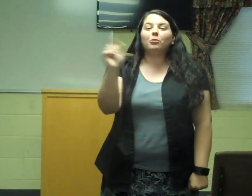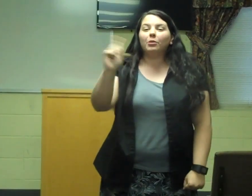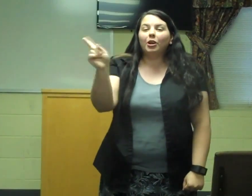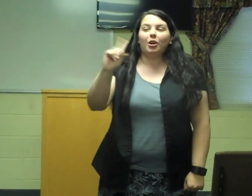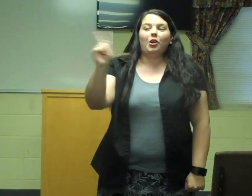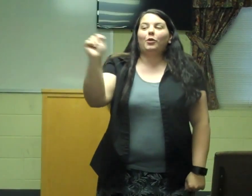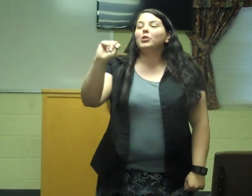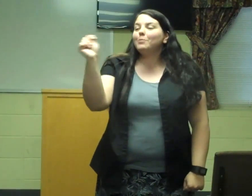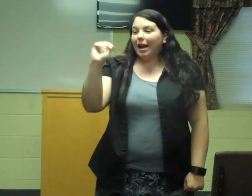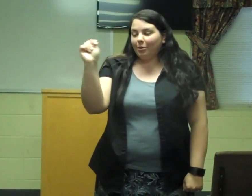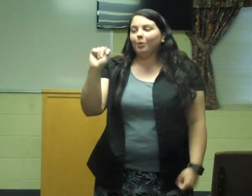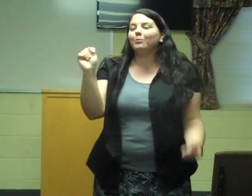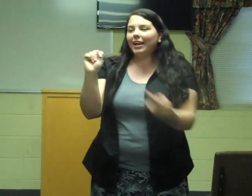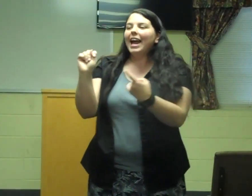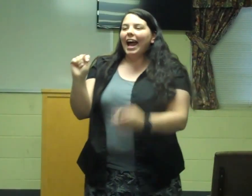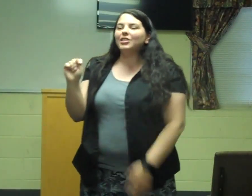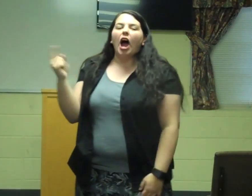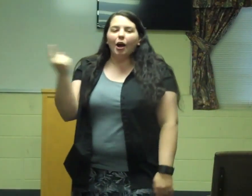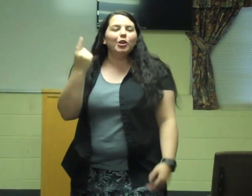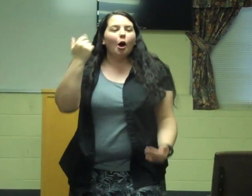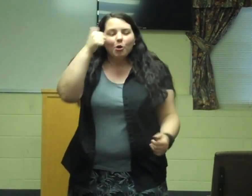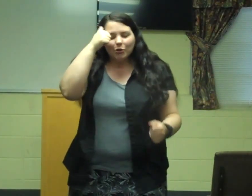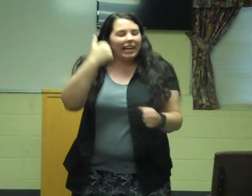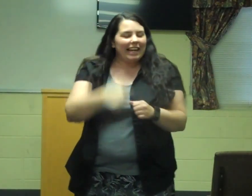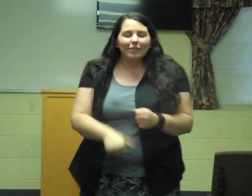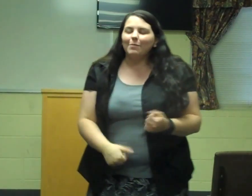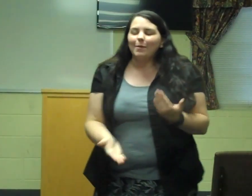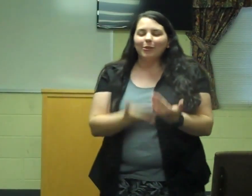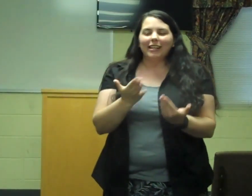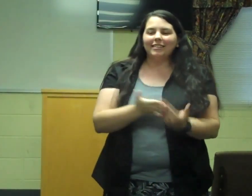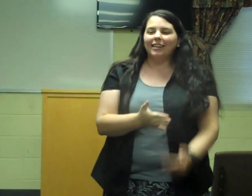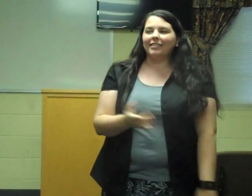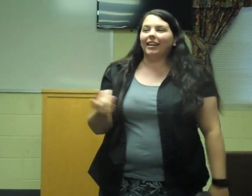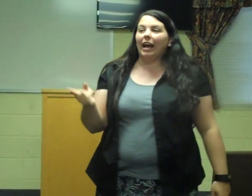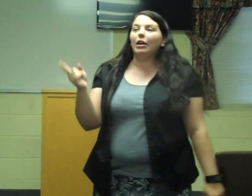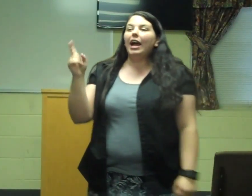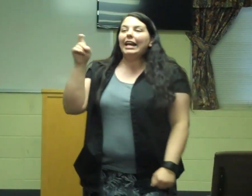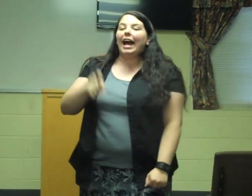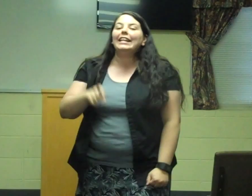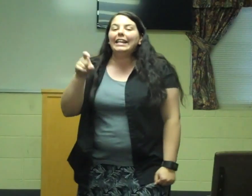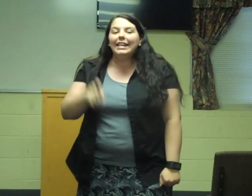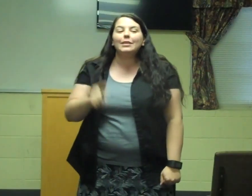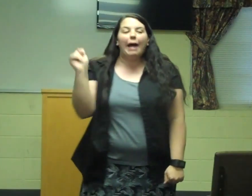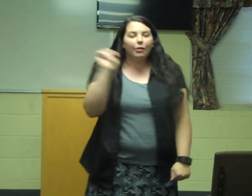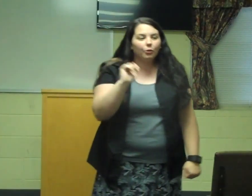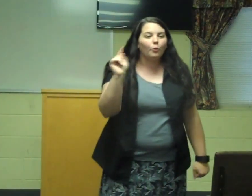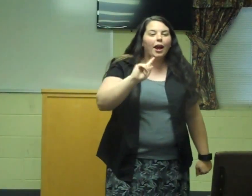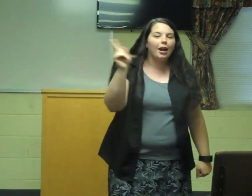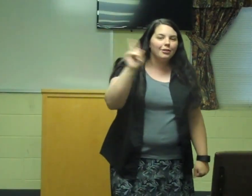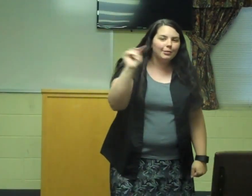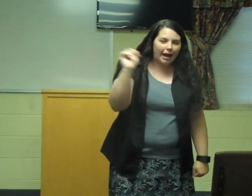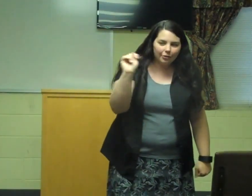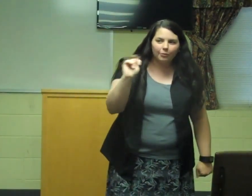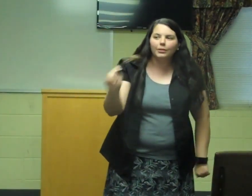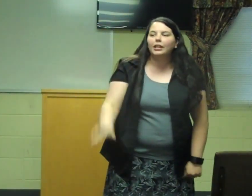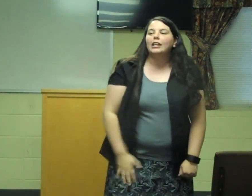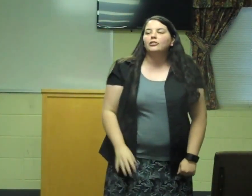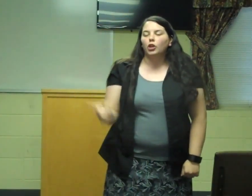bathroom? Where's the bathroom? That's how you can always remember it easily. It's like, I need the bathroom. Where's the bathroom? So you